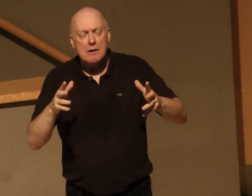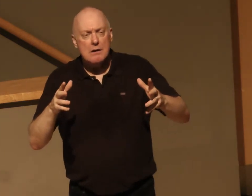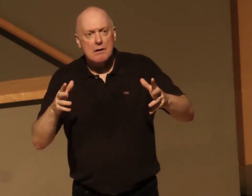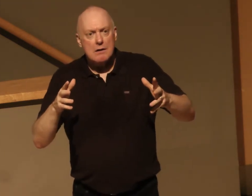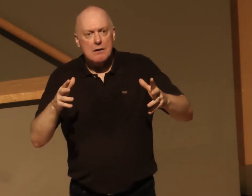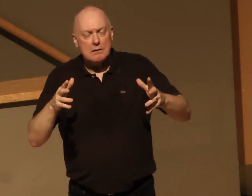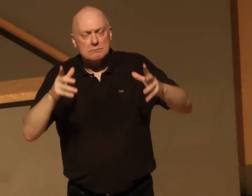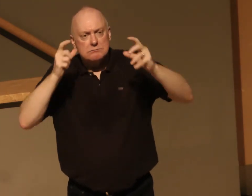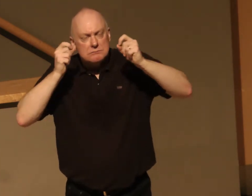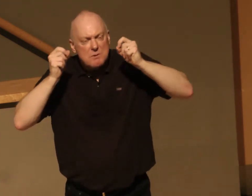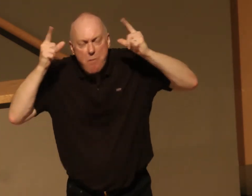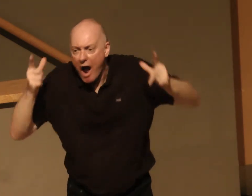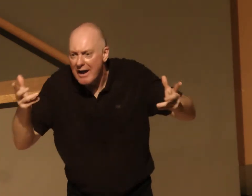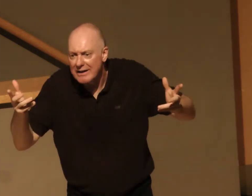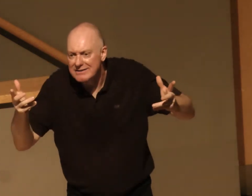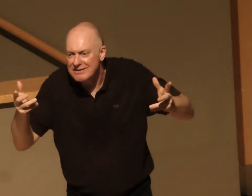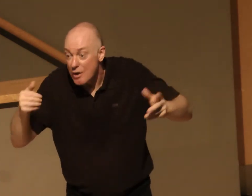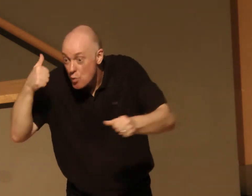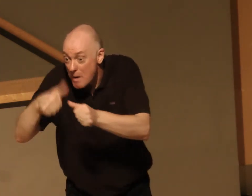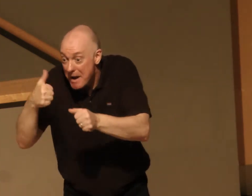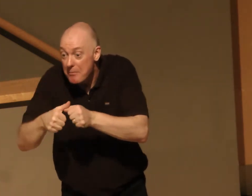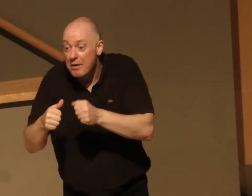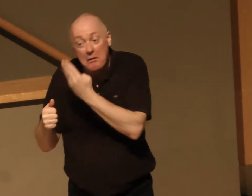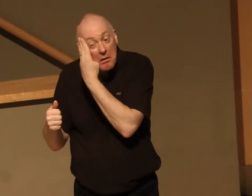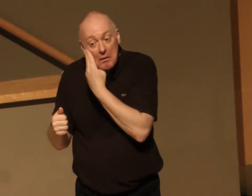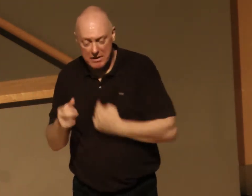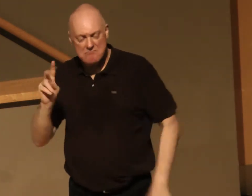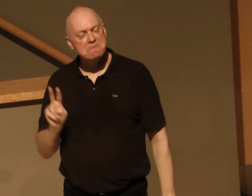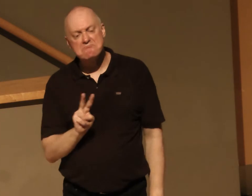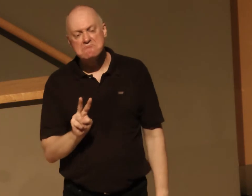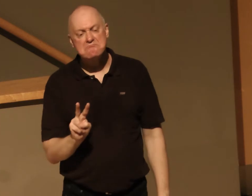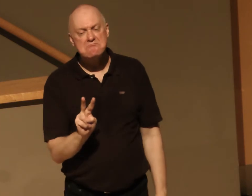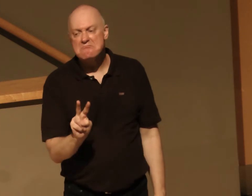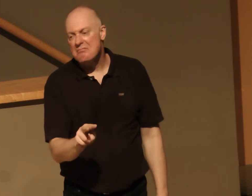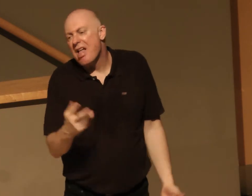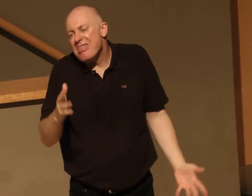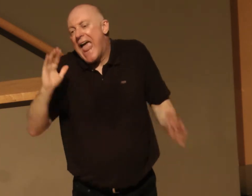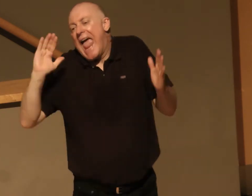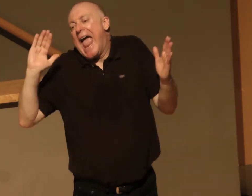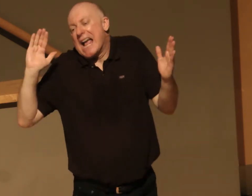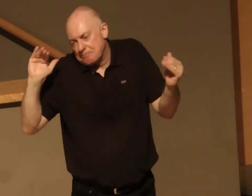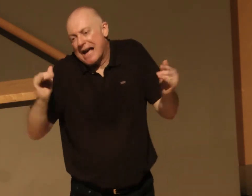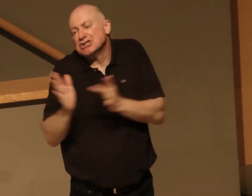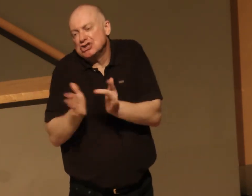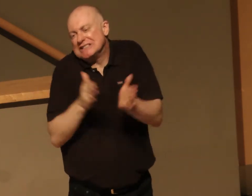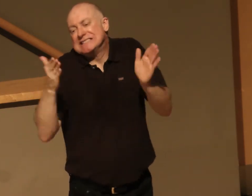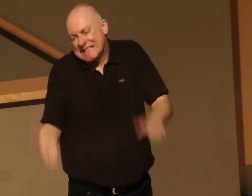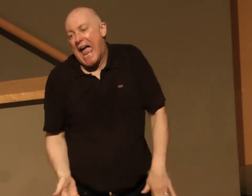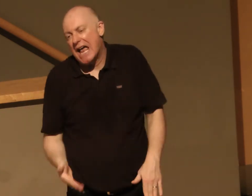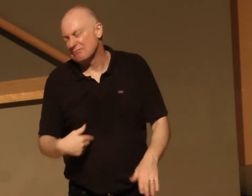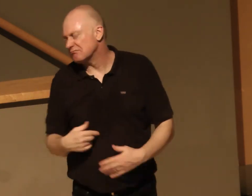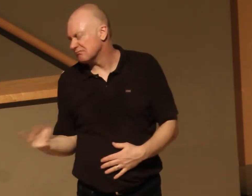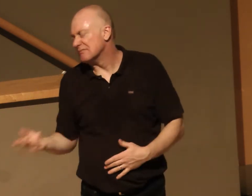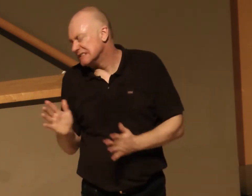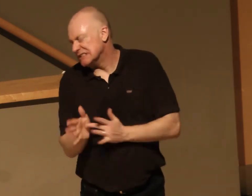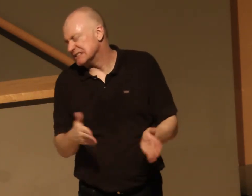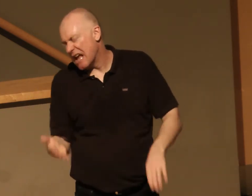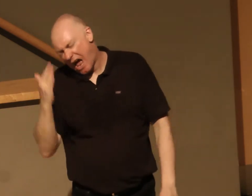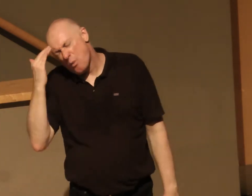surprise. Remember, as they approach the tomb they do so with the expectation that Jesus is dead and therefore